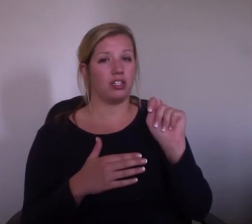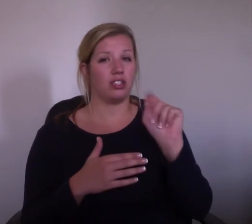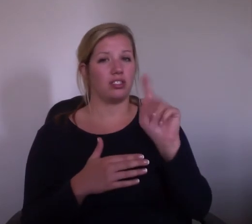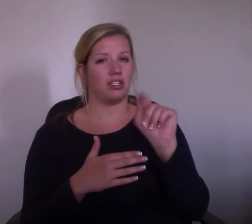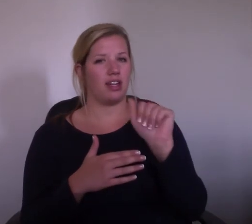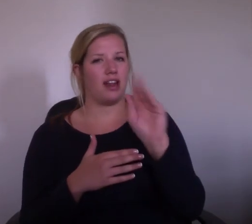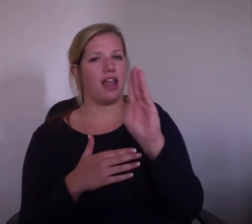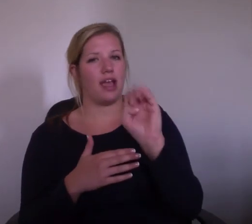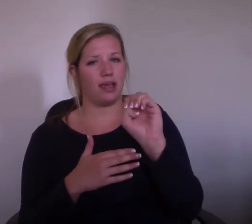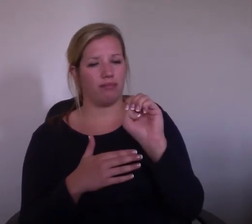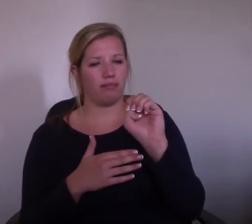incident.